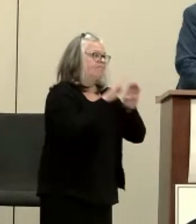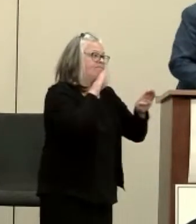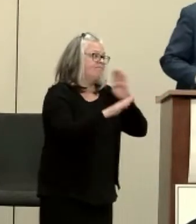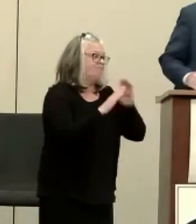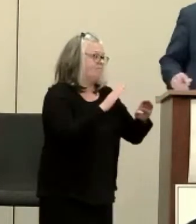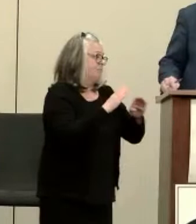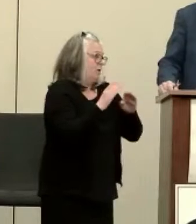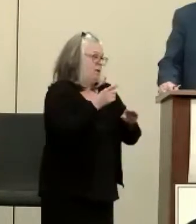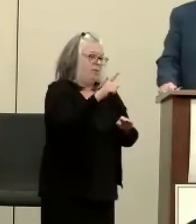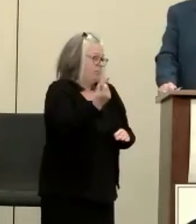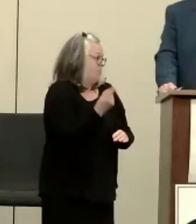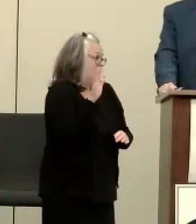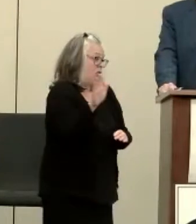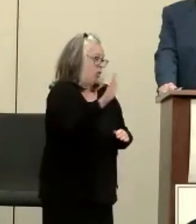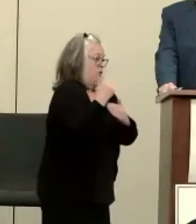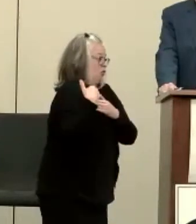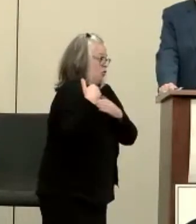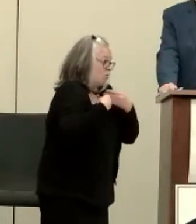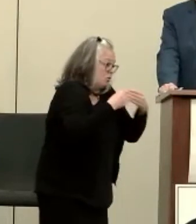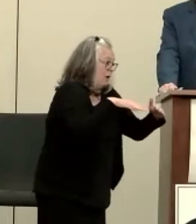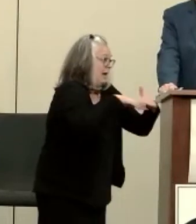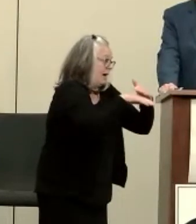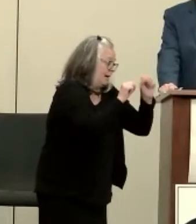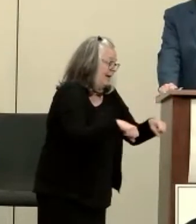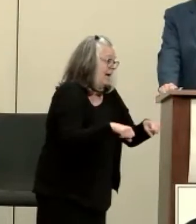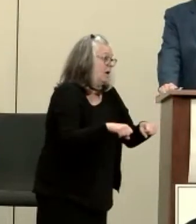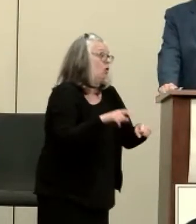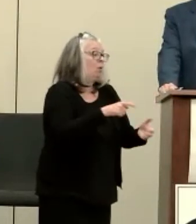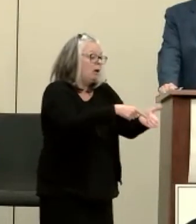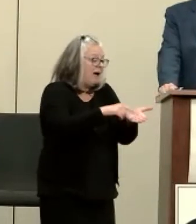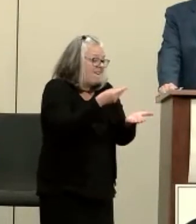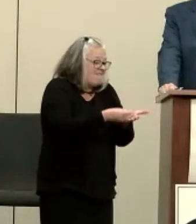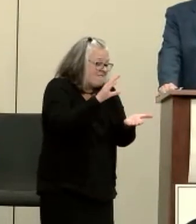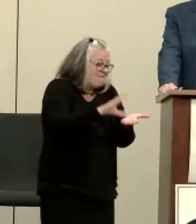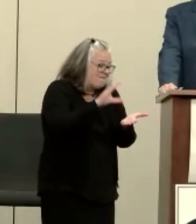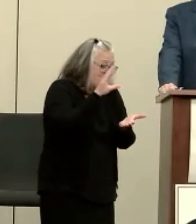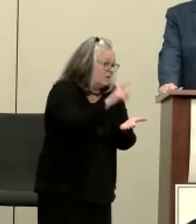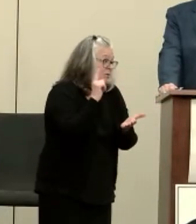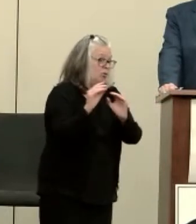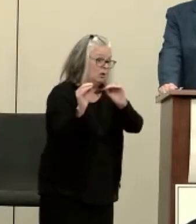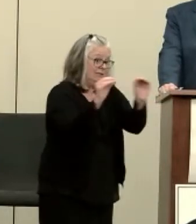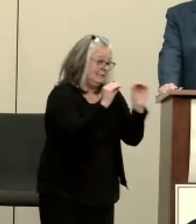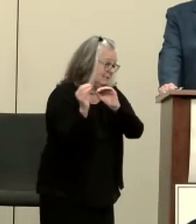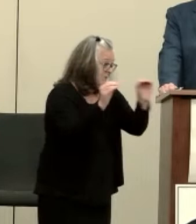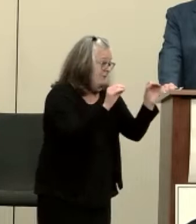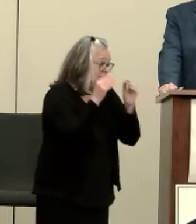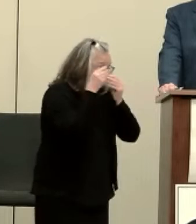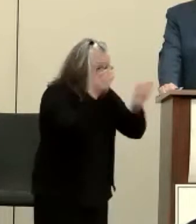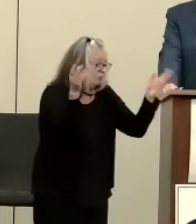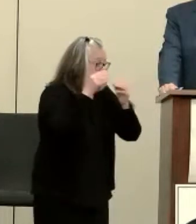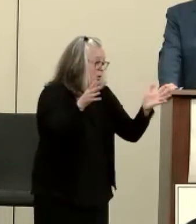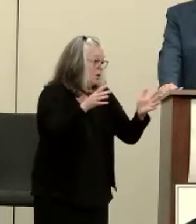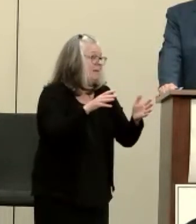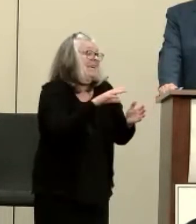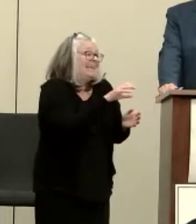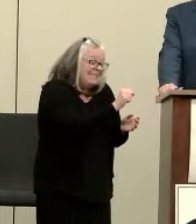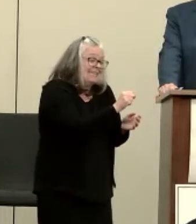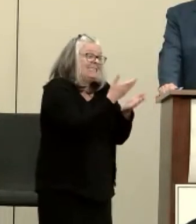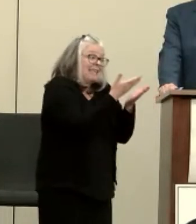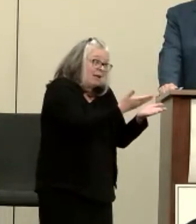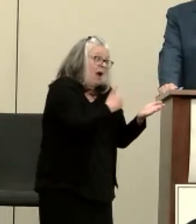their responsibilities. So we need to have funding for the education. Yes, it's there, but we need a